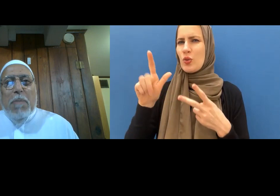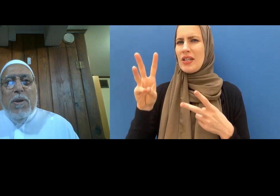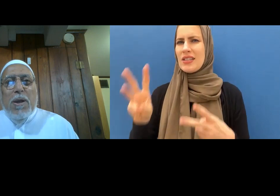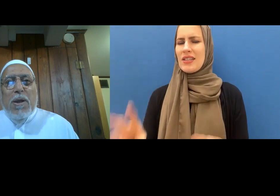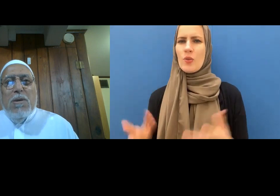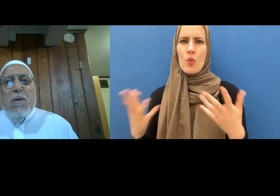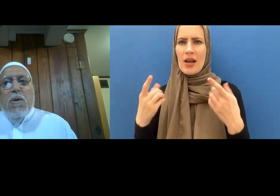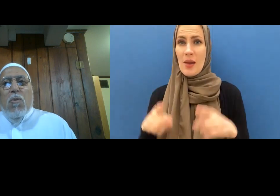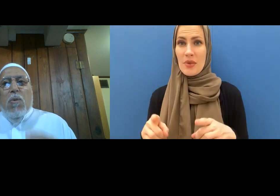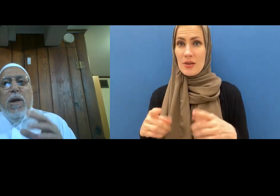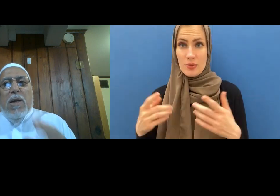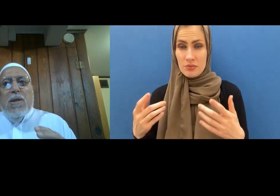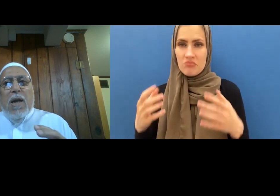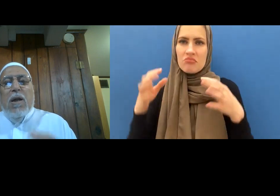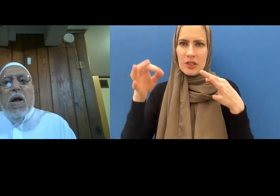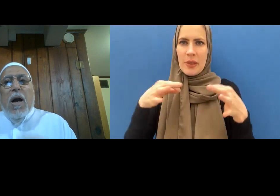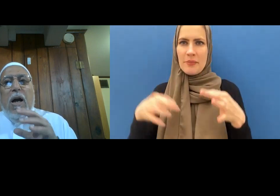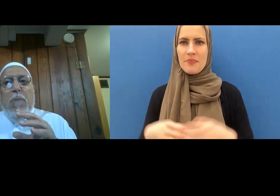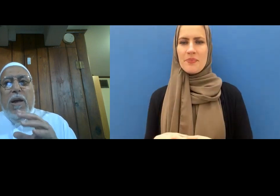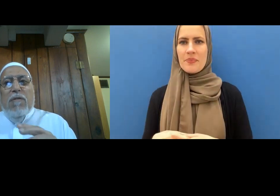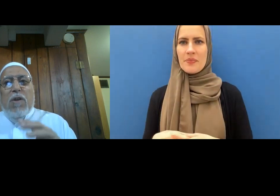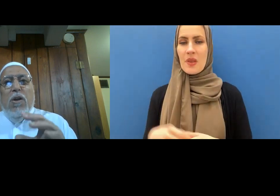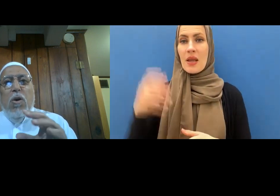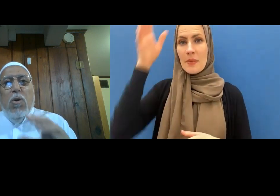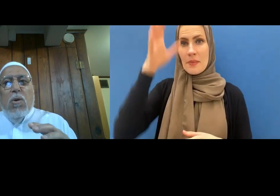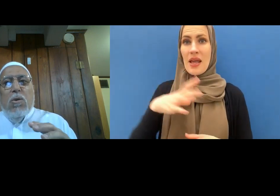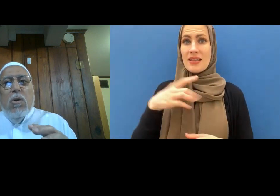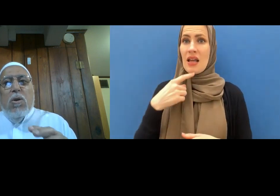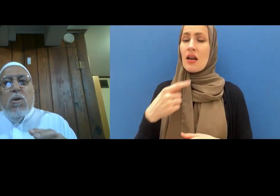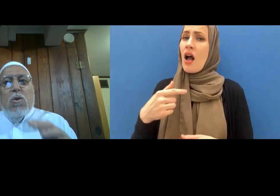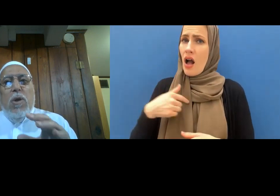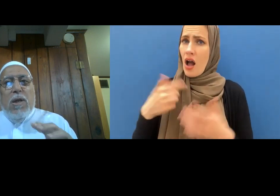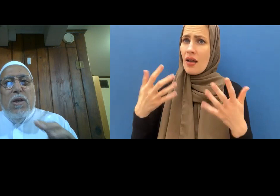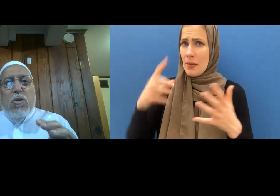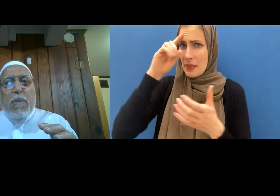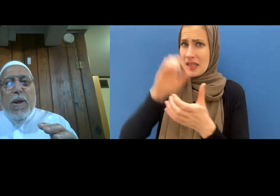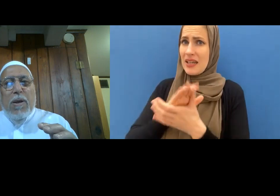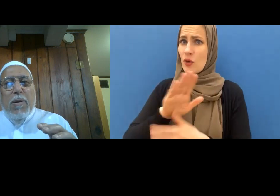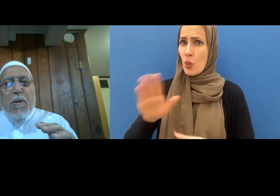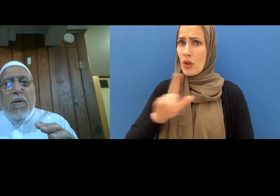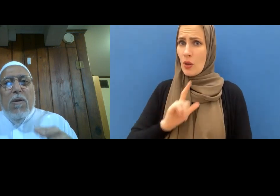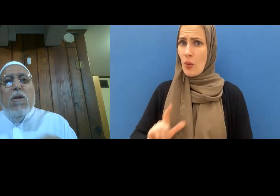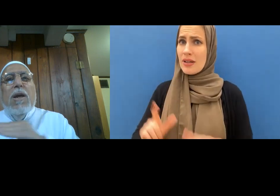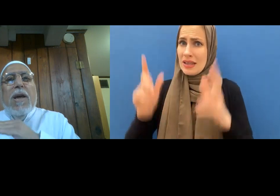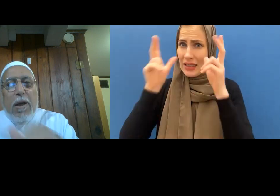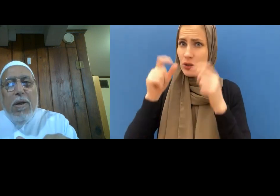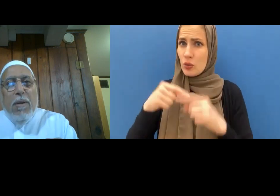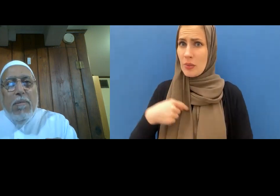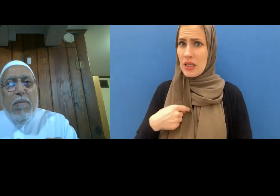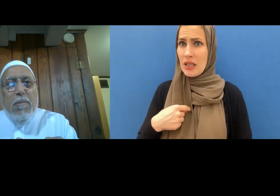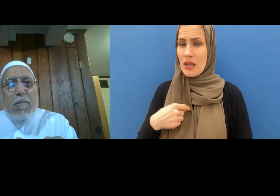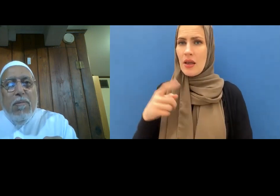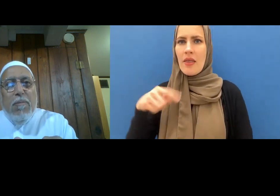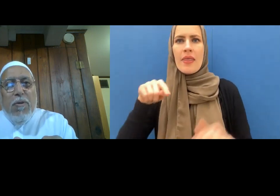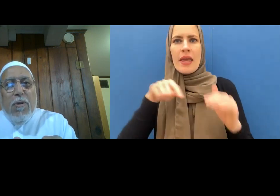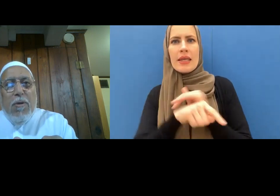What happened is when he said, I believed in your Lord, so listen to me, they killed him.